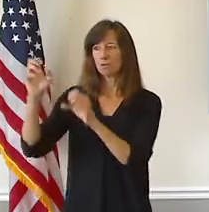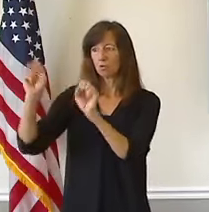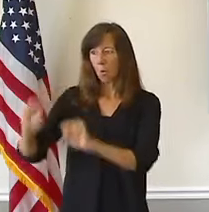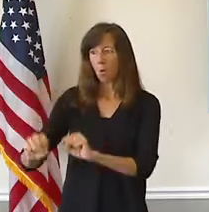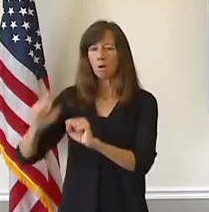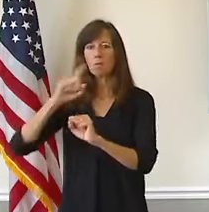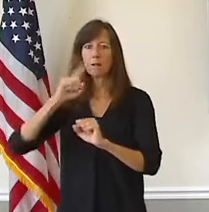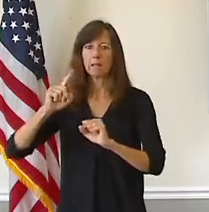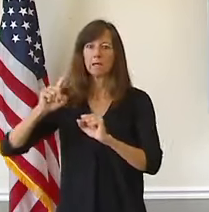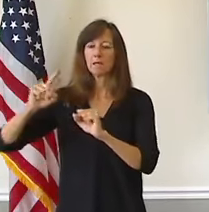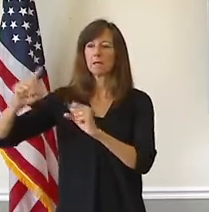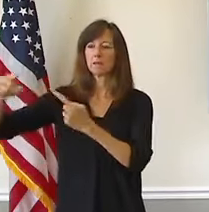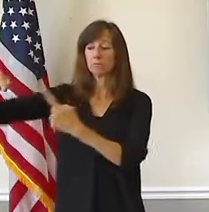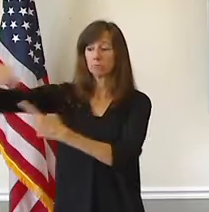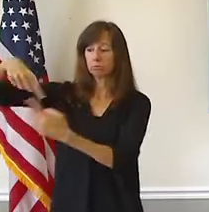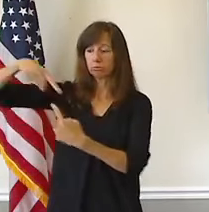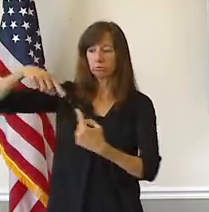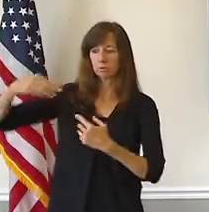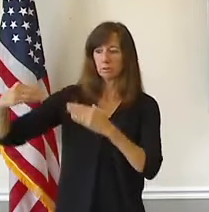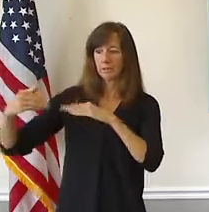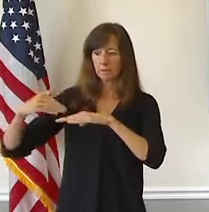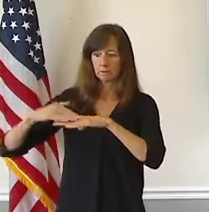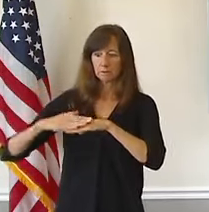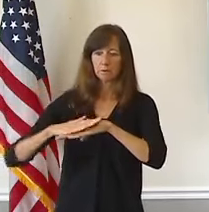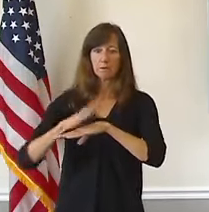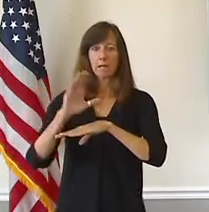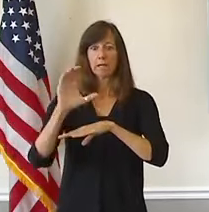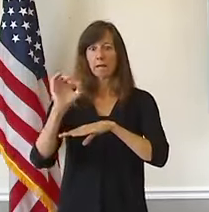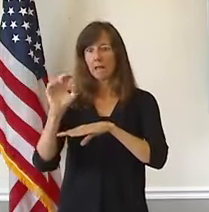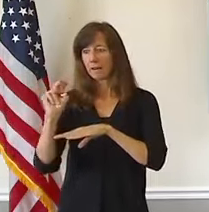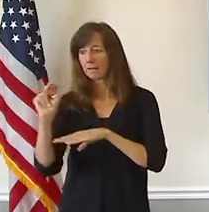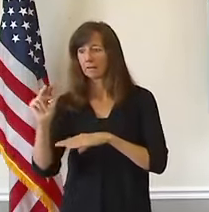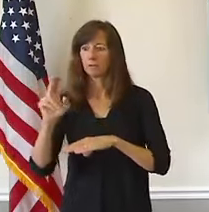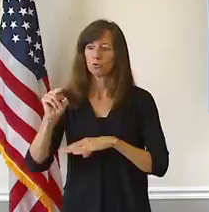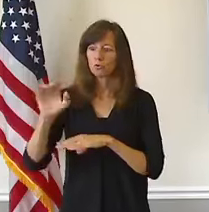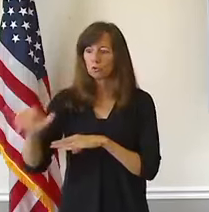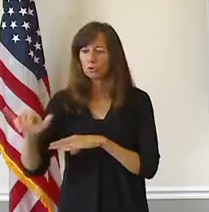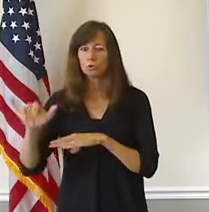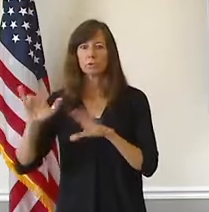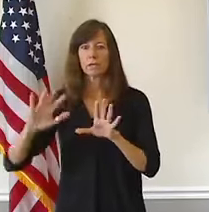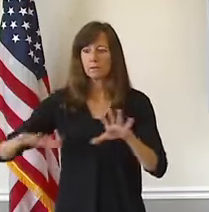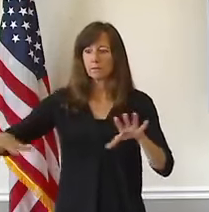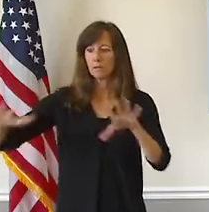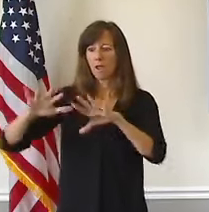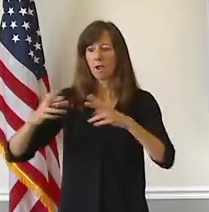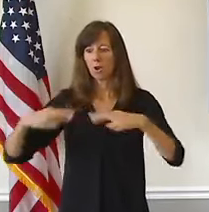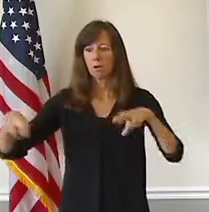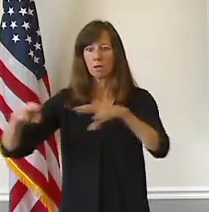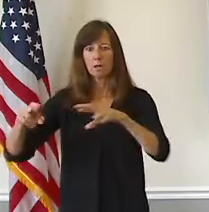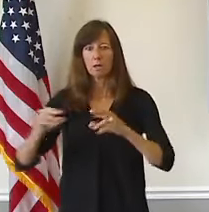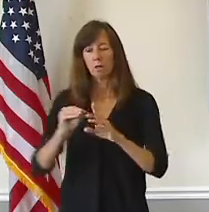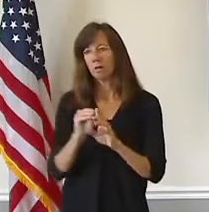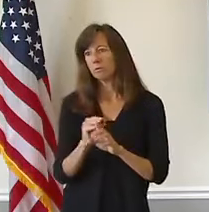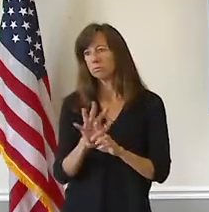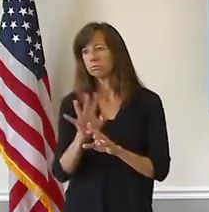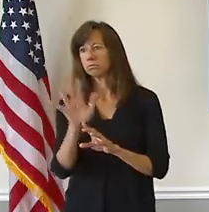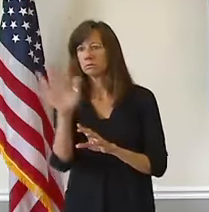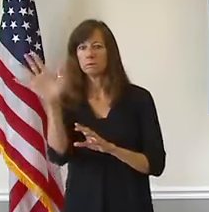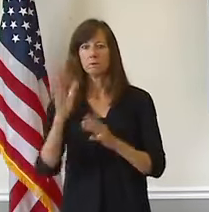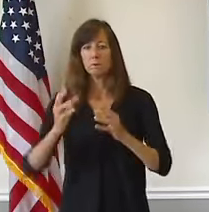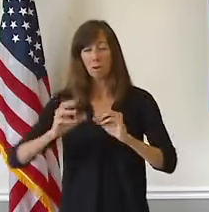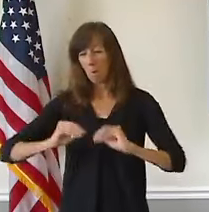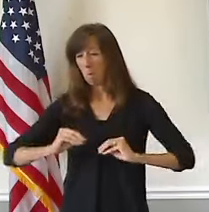of re-energize as it came into Connecticut, New Jersey, and this region. And we saw this burst of energy, which ultimately did